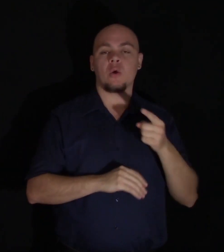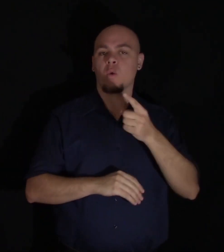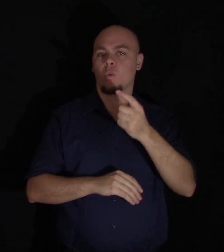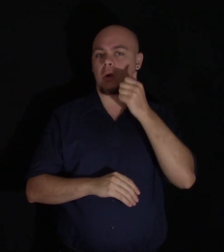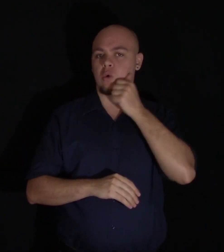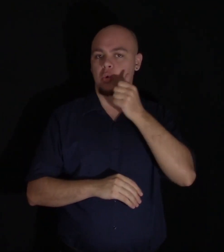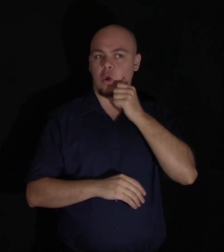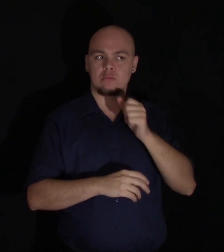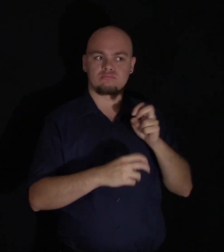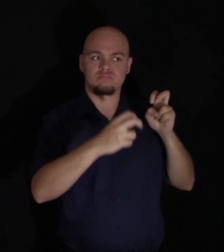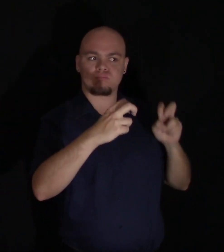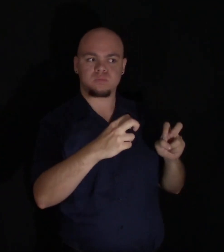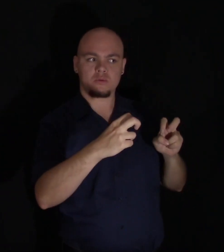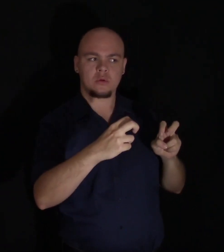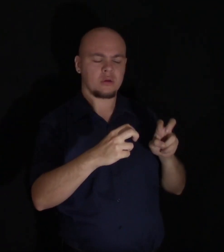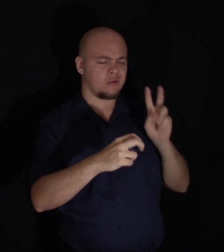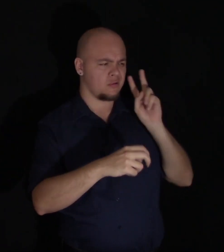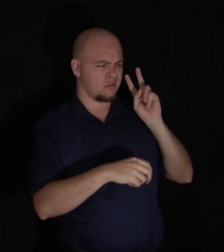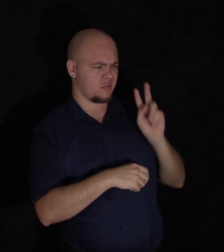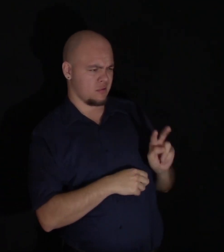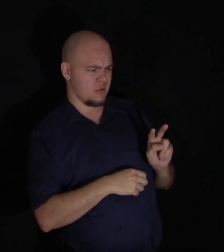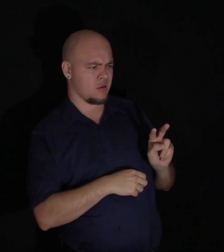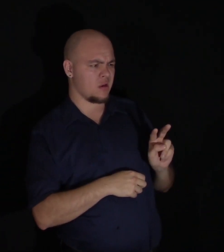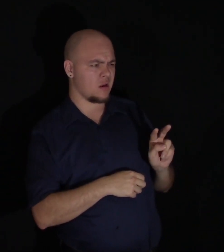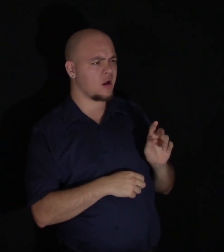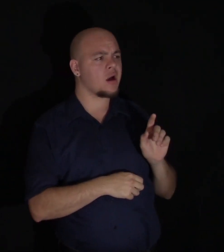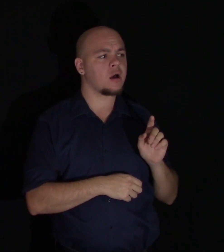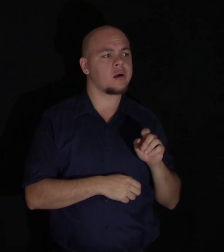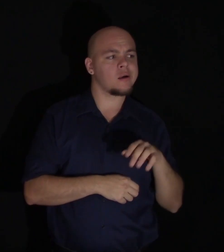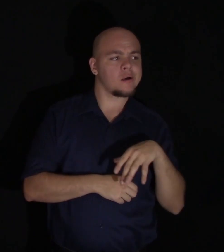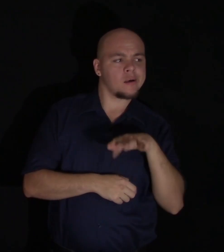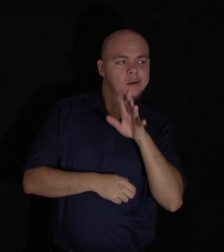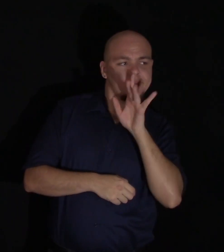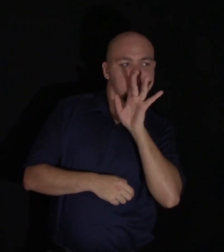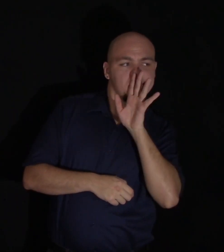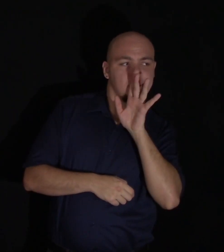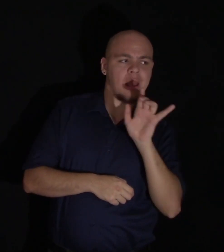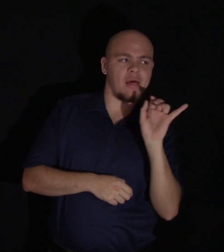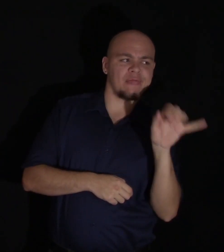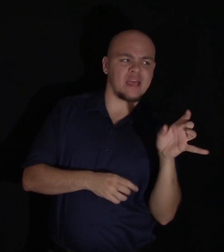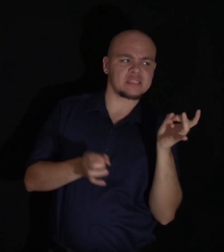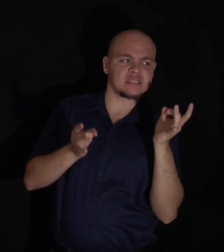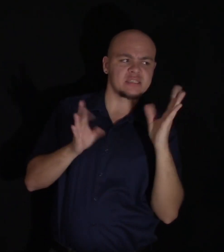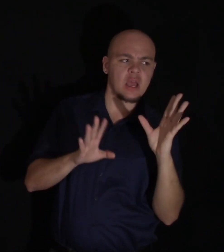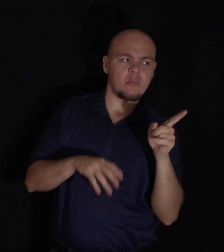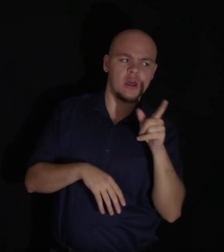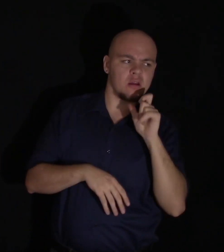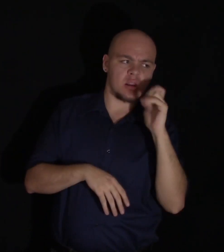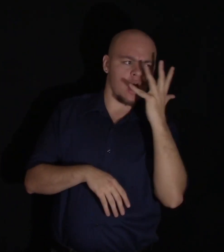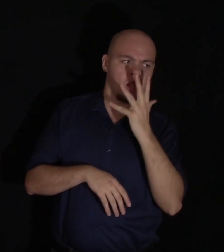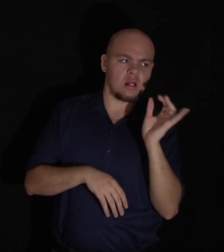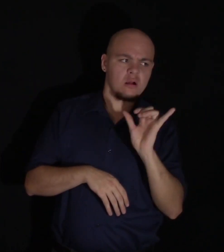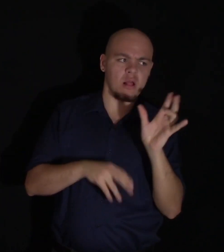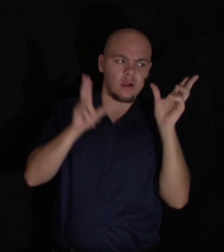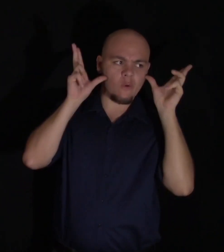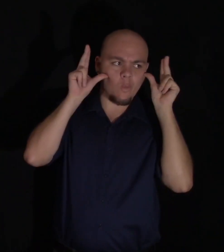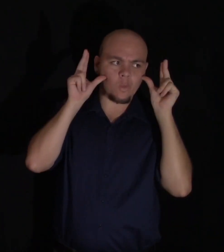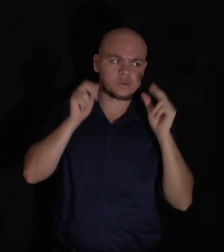table, seeing what he was doing, leaned over and said to him, "That's terrible. That doesn't look anything like a